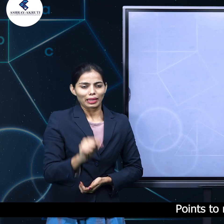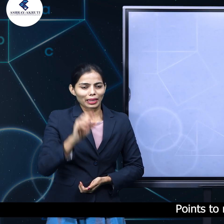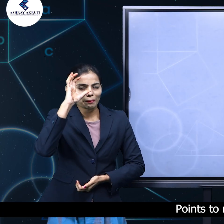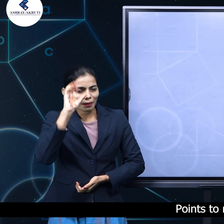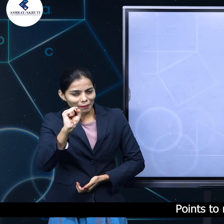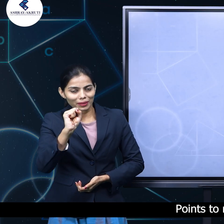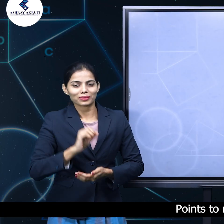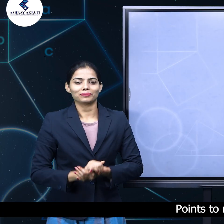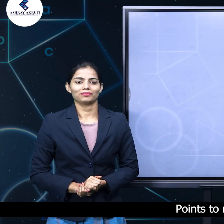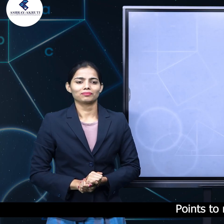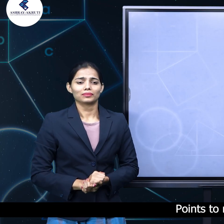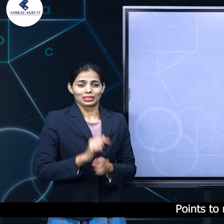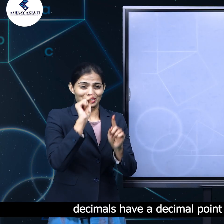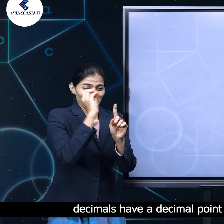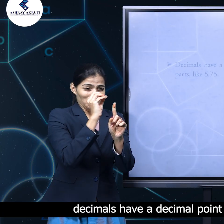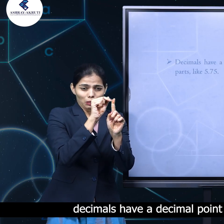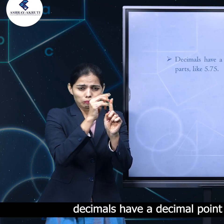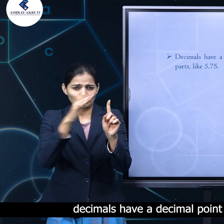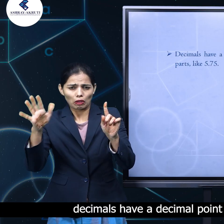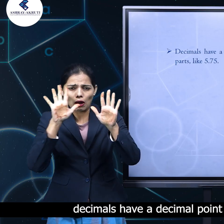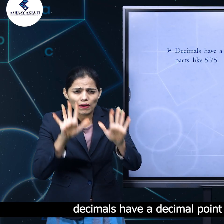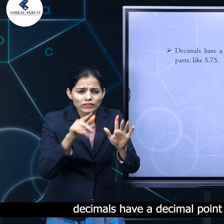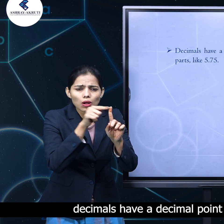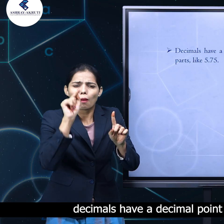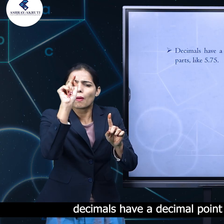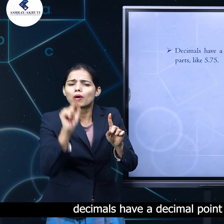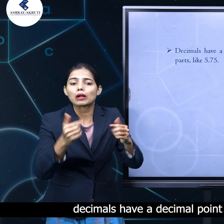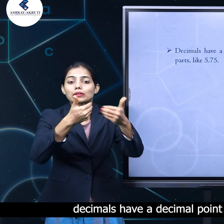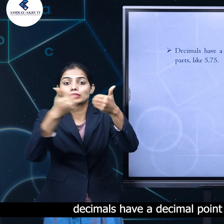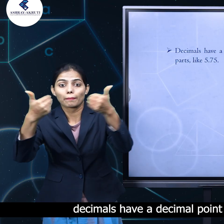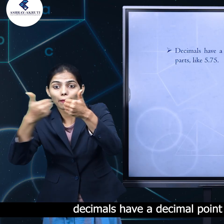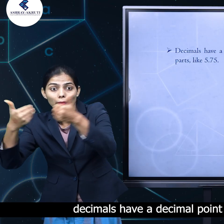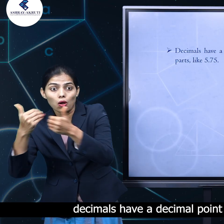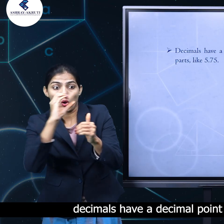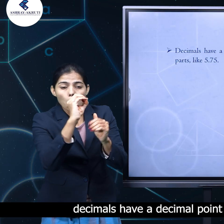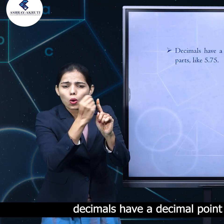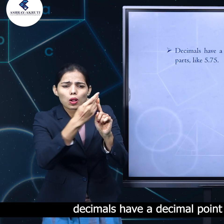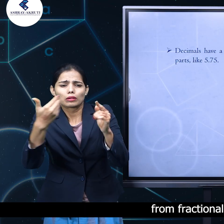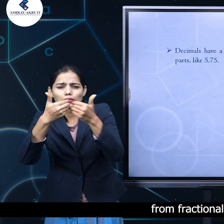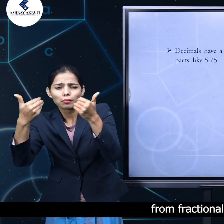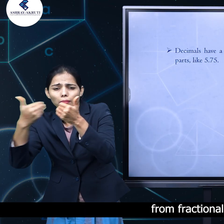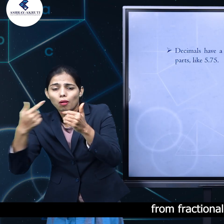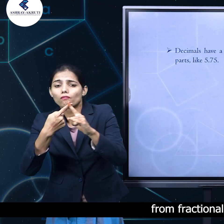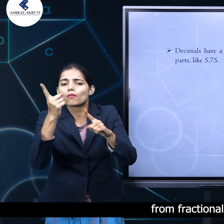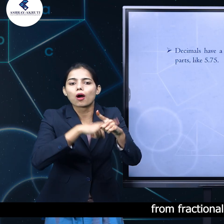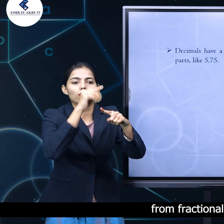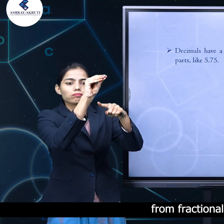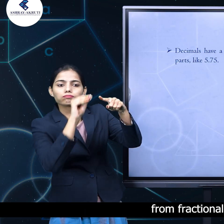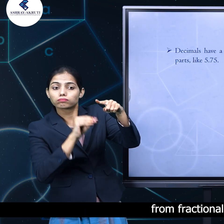Points to remember. Decimals have a decimal point that separates whole numbers from fractional parts, like